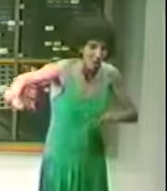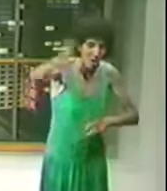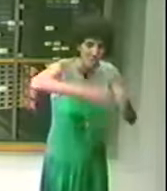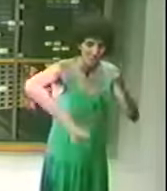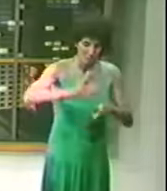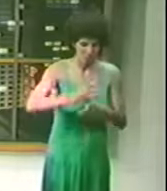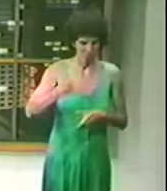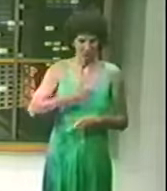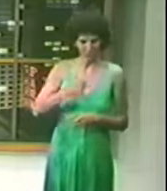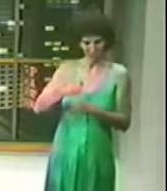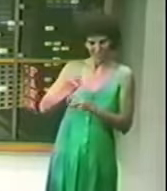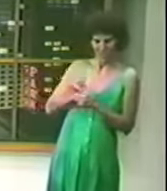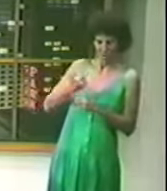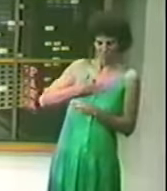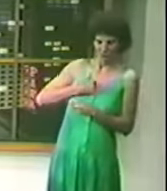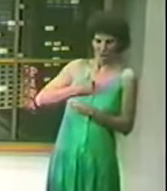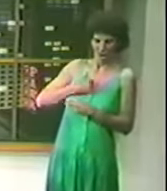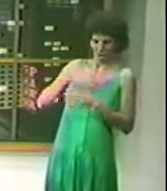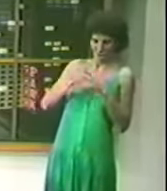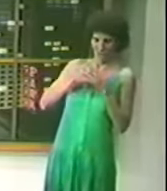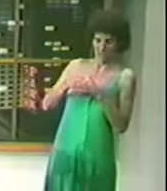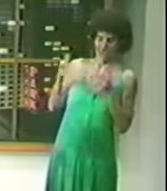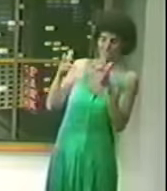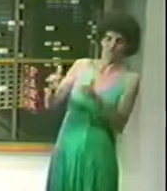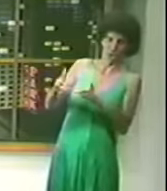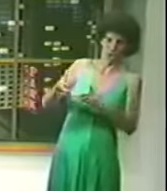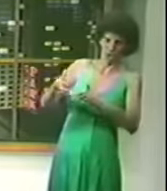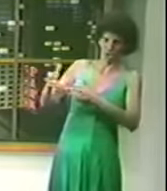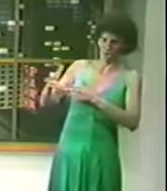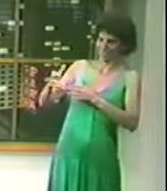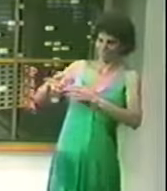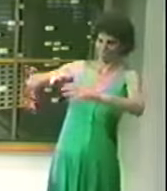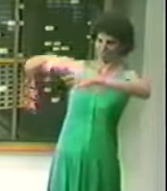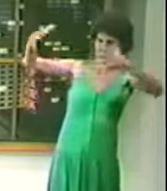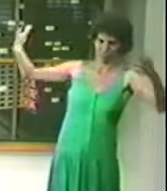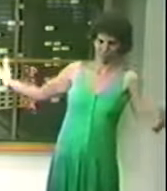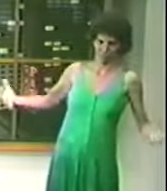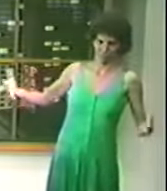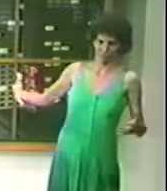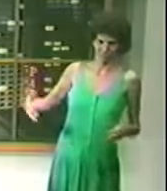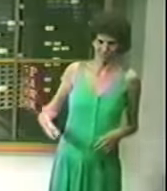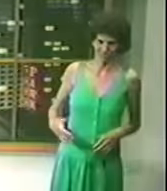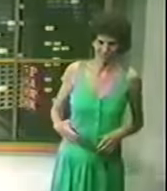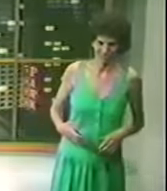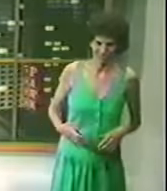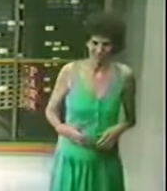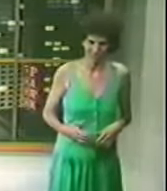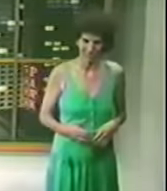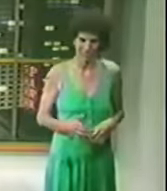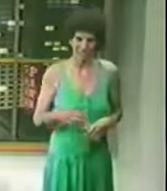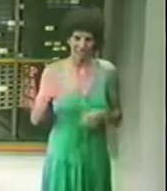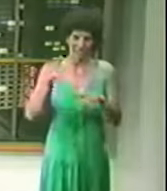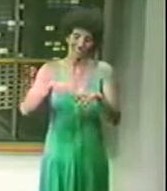we form our own Orwellian American fucking New World Order. Tell me about your morality,